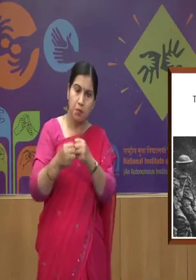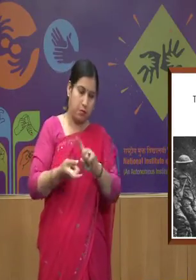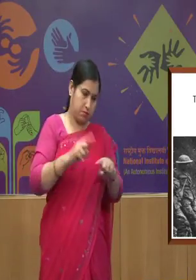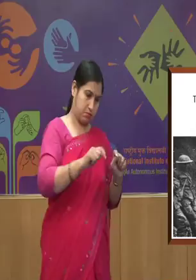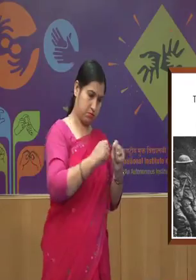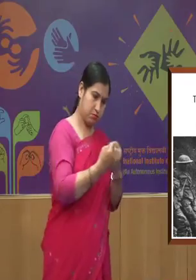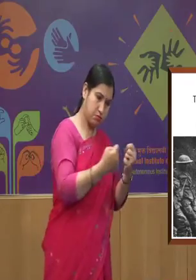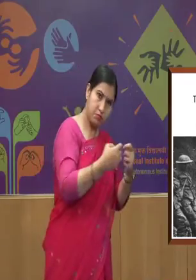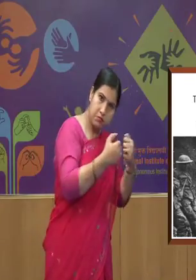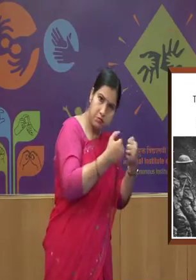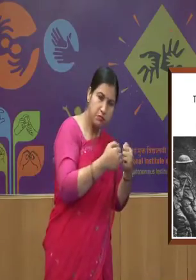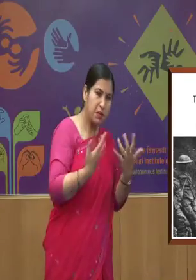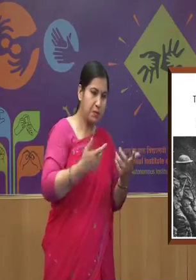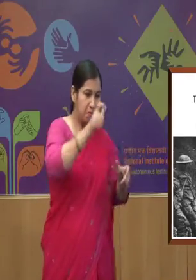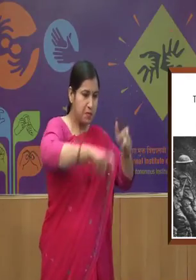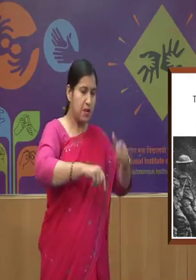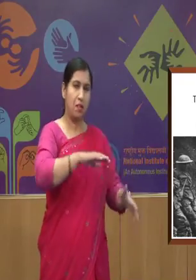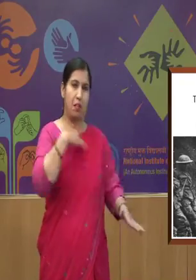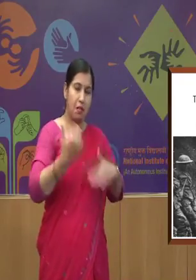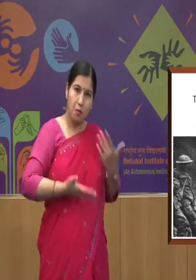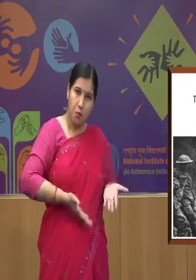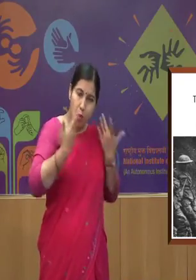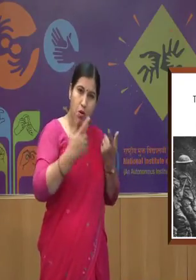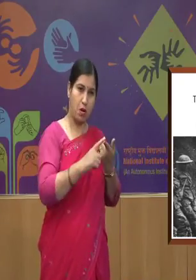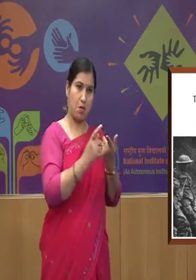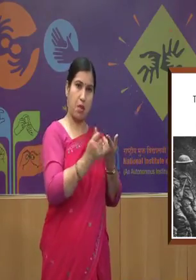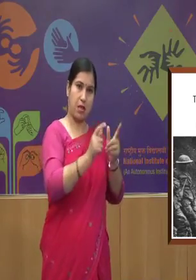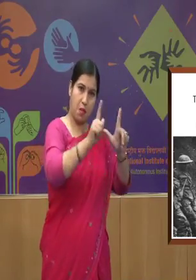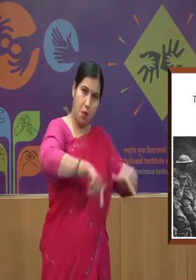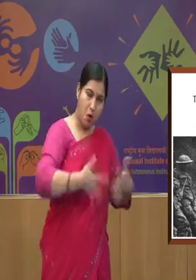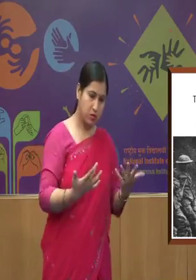great loss of human life, money, and resources.